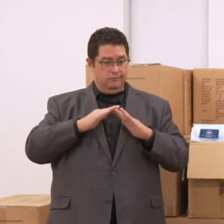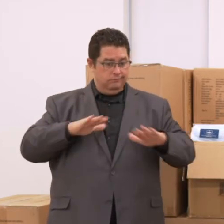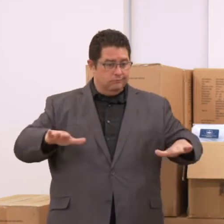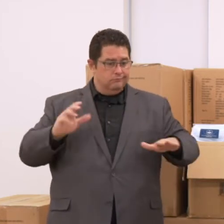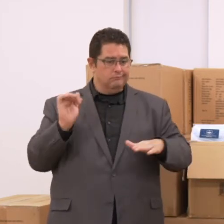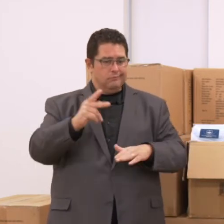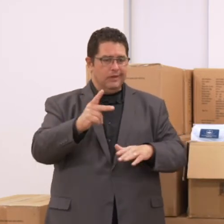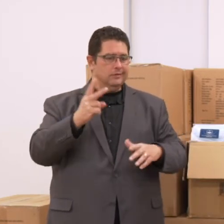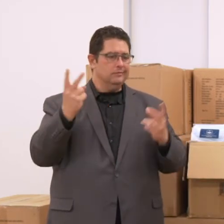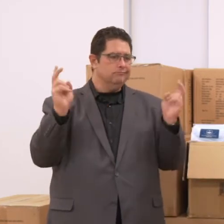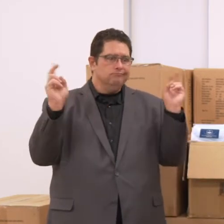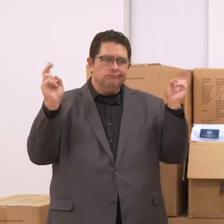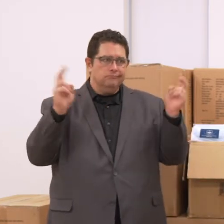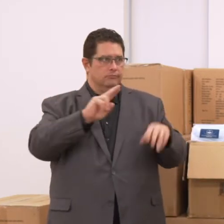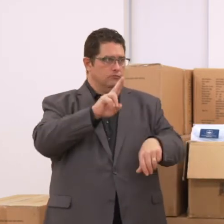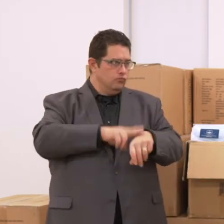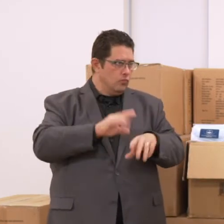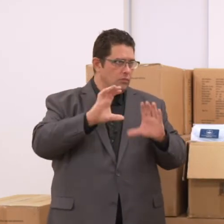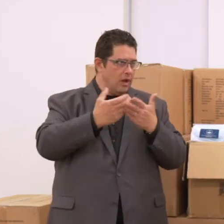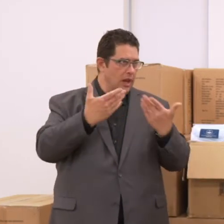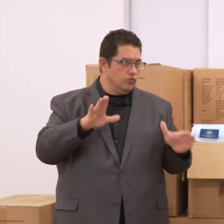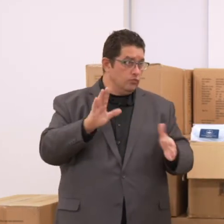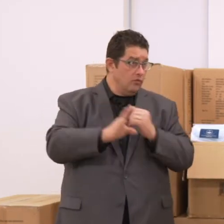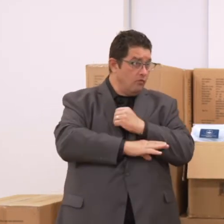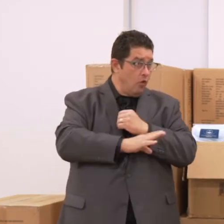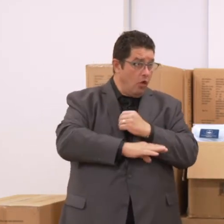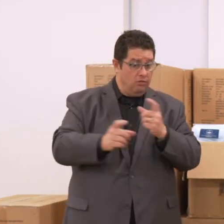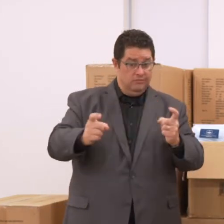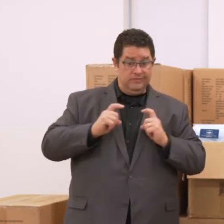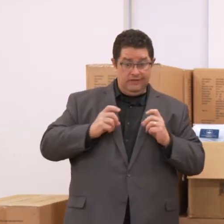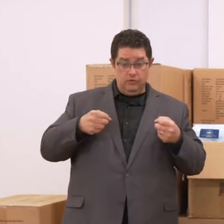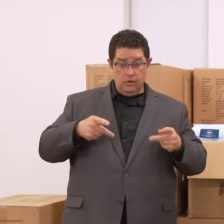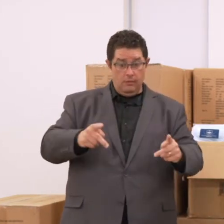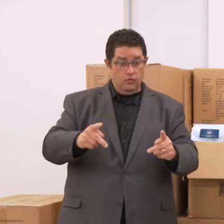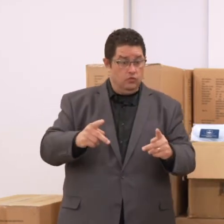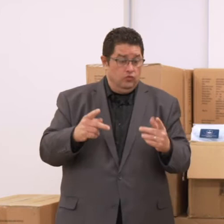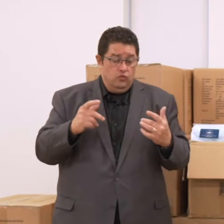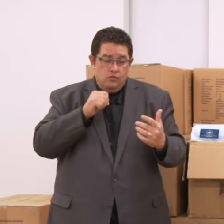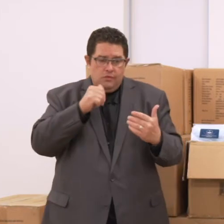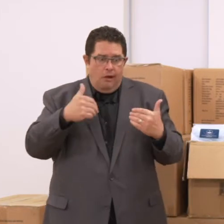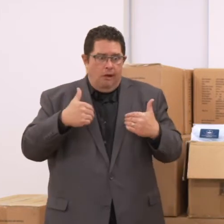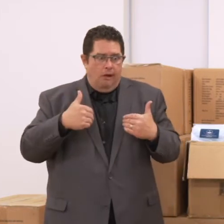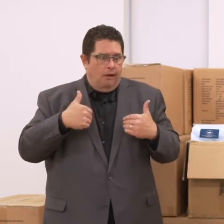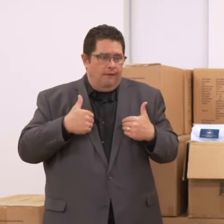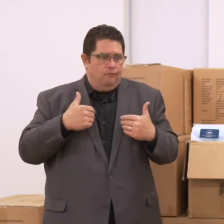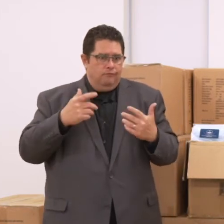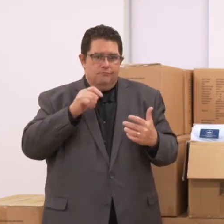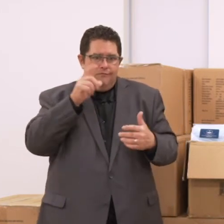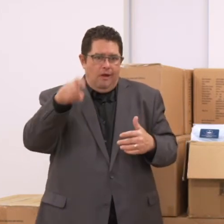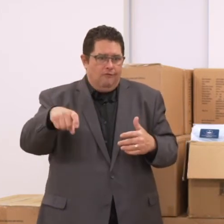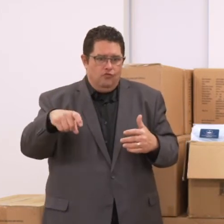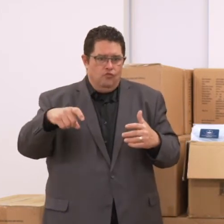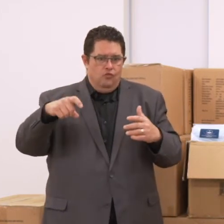normal classroom setting in the fall, and give us the opportunity or hope of not having to take more drastic